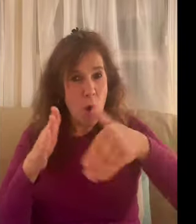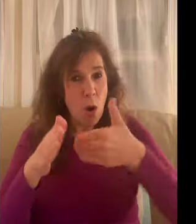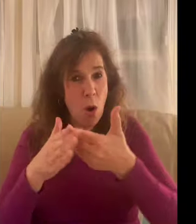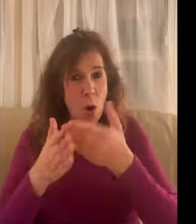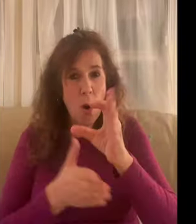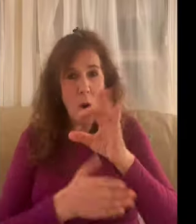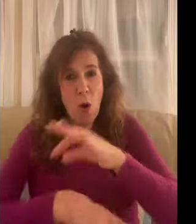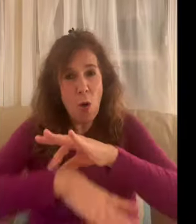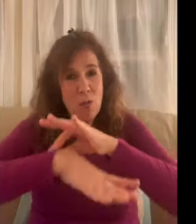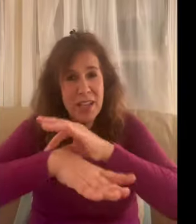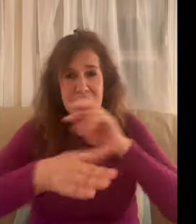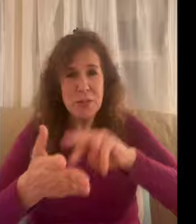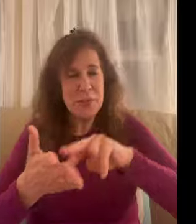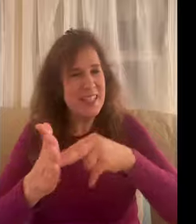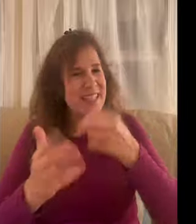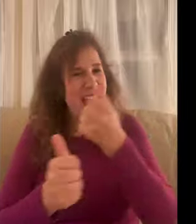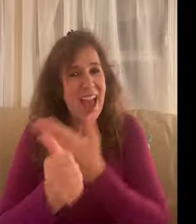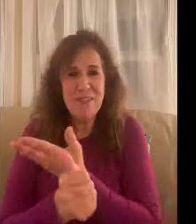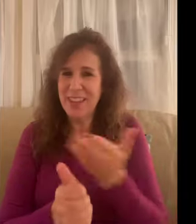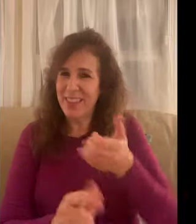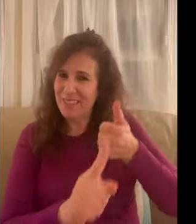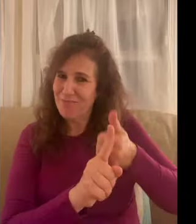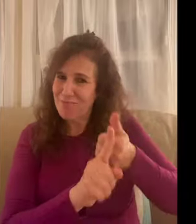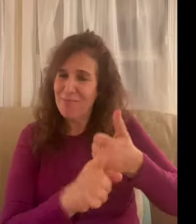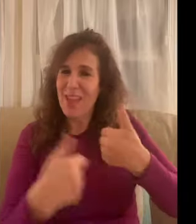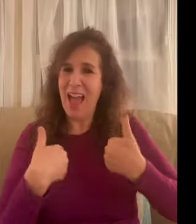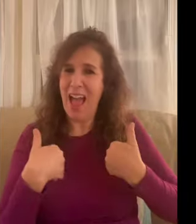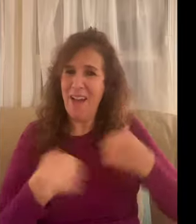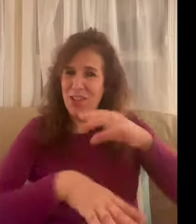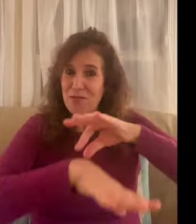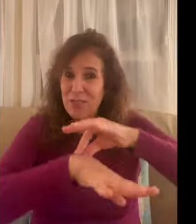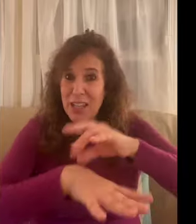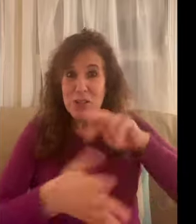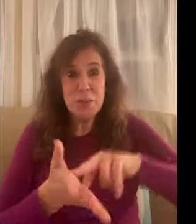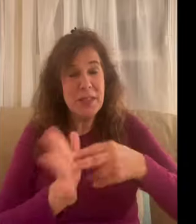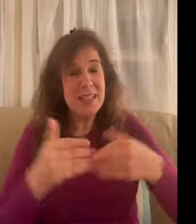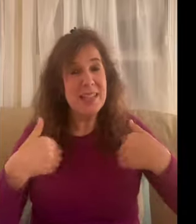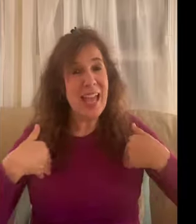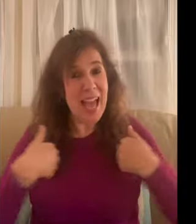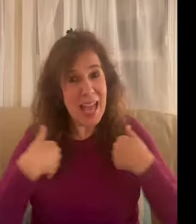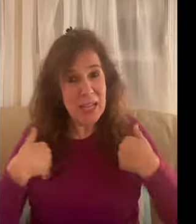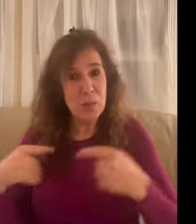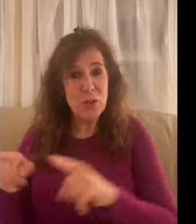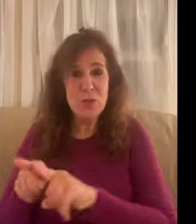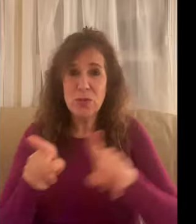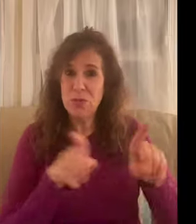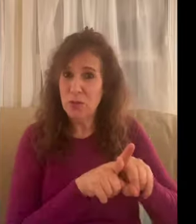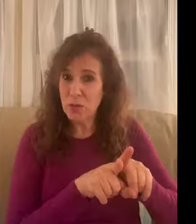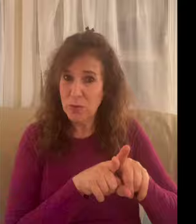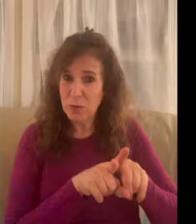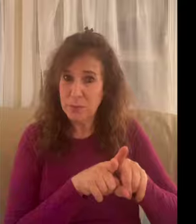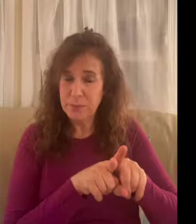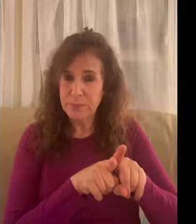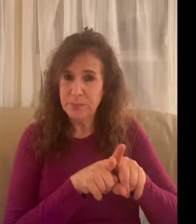that has flesh, means also animals. And this is something that I think the fact that the parasha starts with this